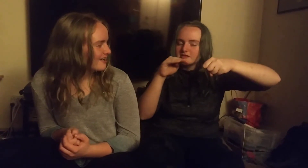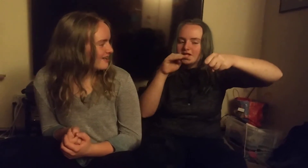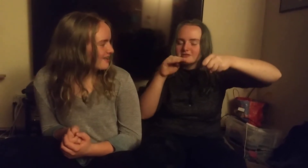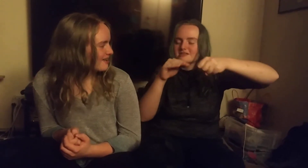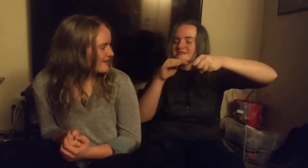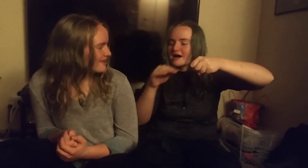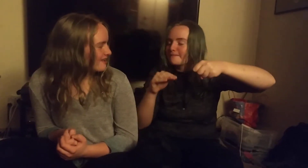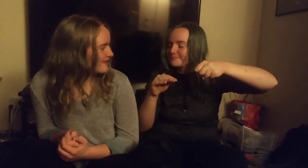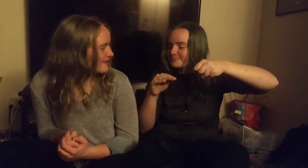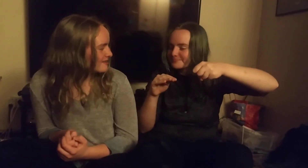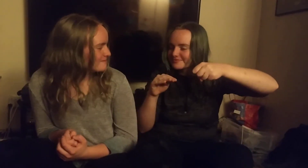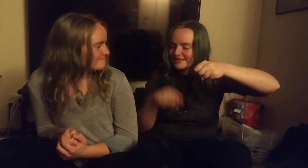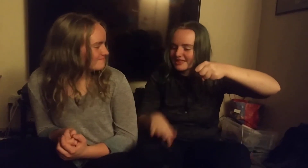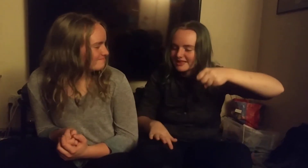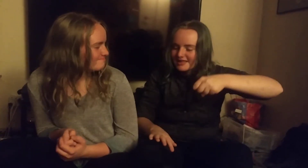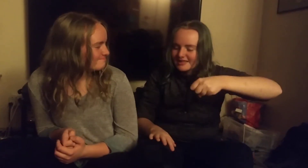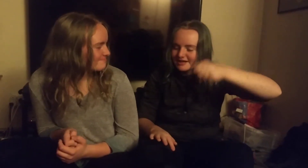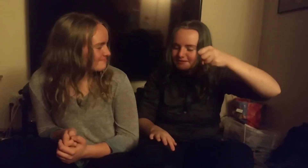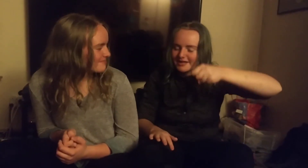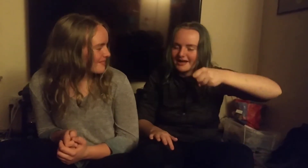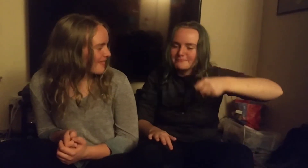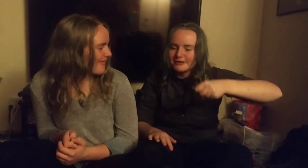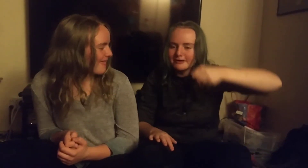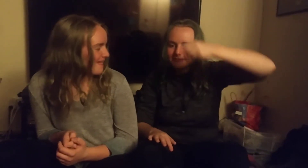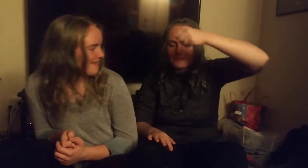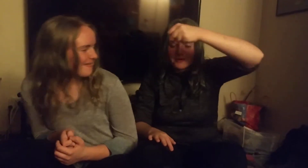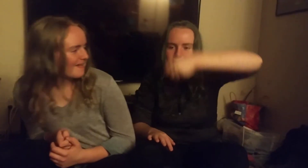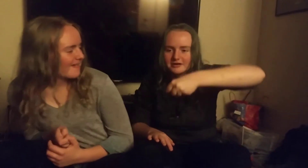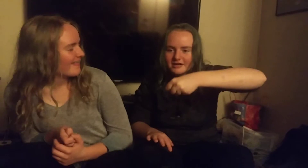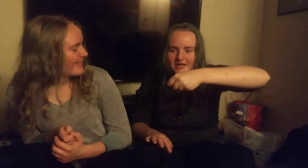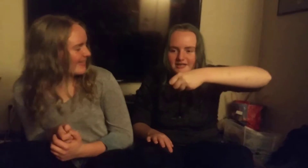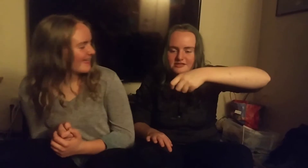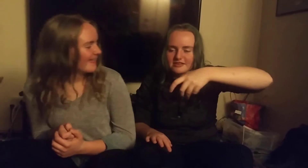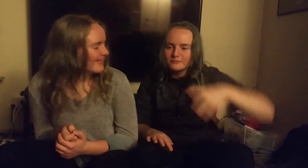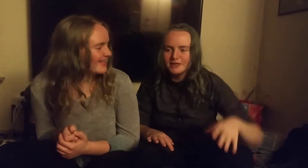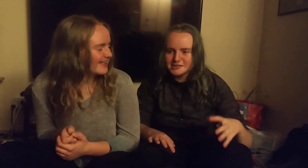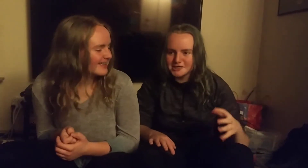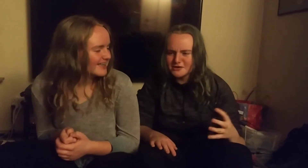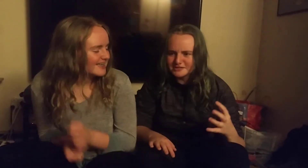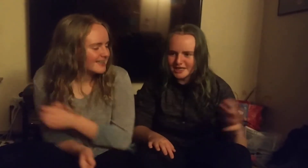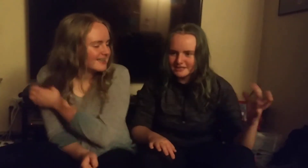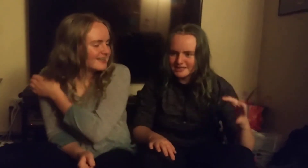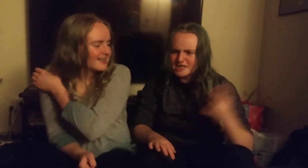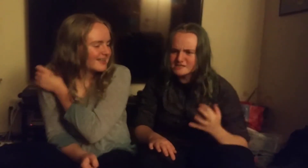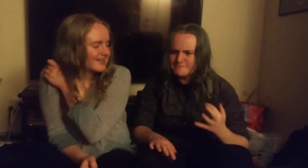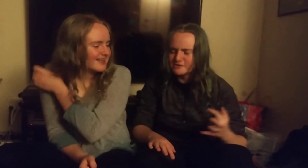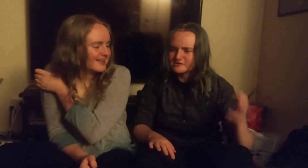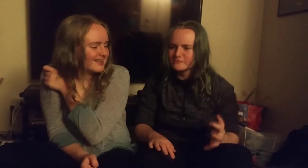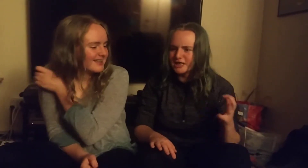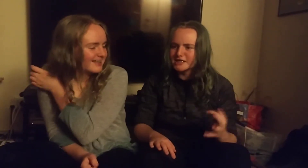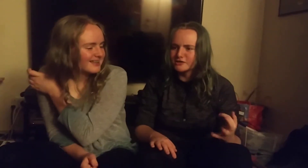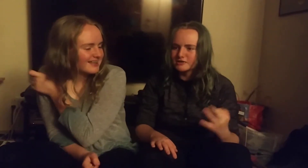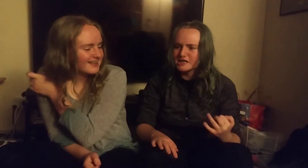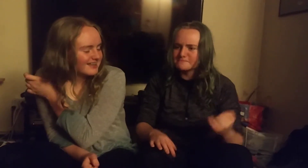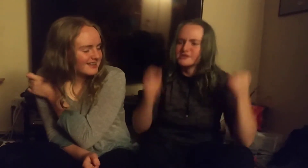near to the top. I put it on the burner, and she's like, we need 2 teaspoons. We need 2 teaspoons. Is